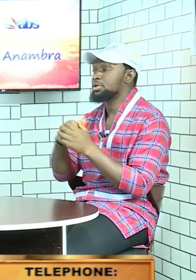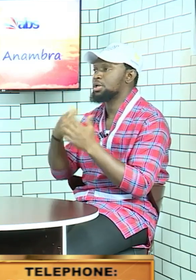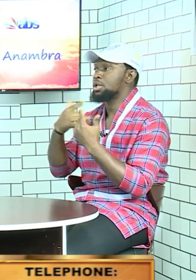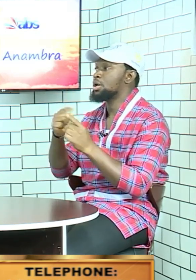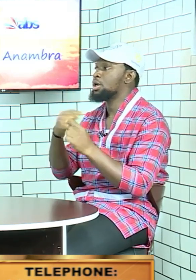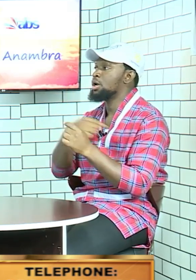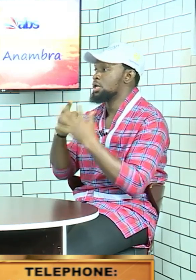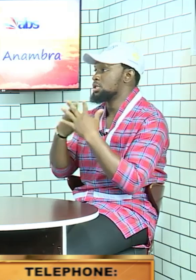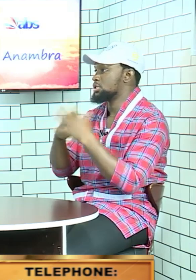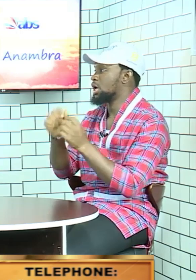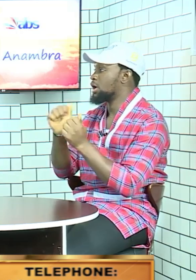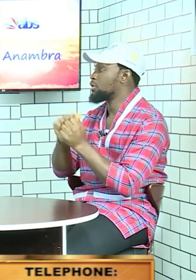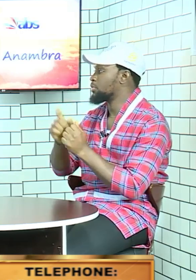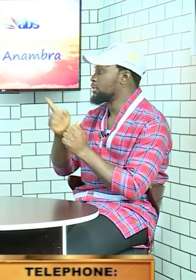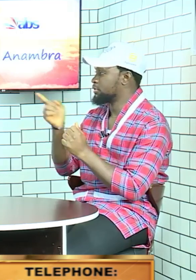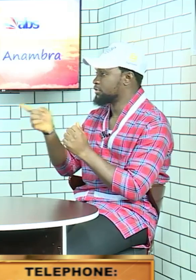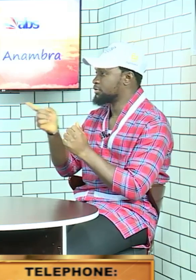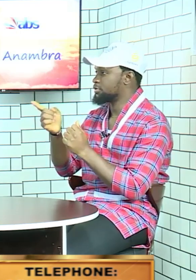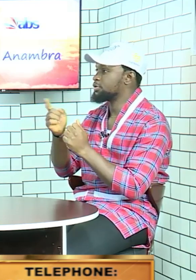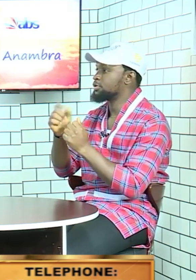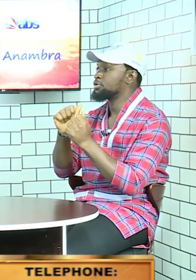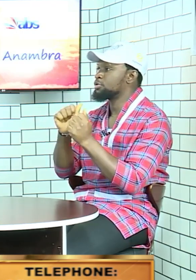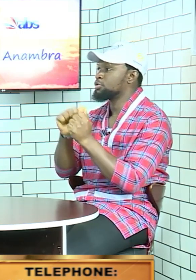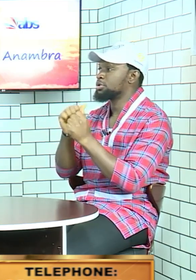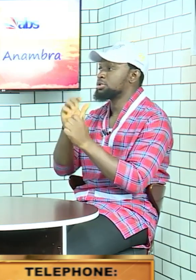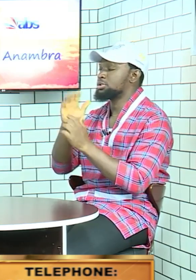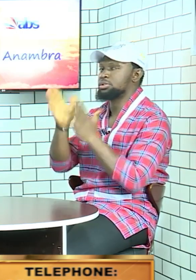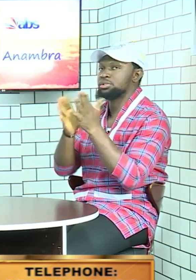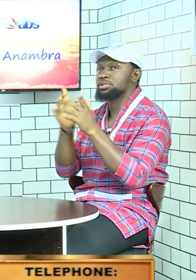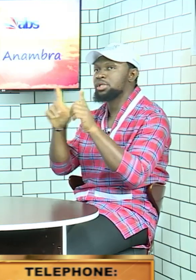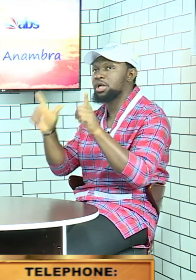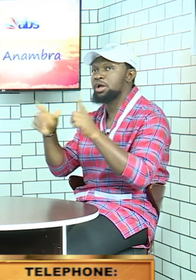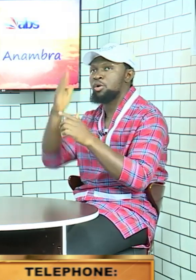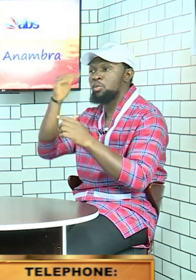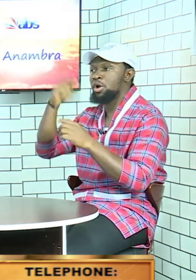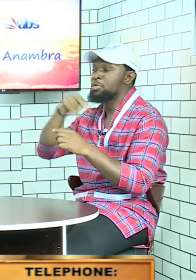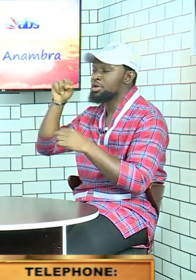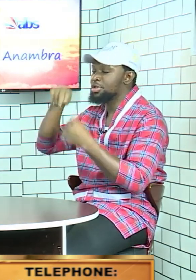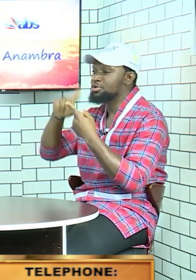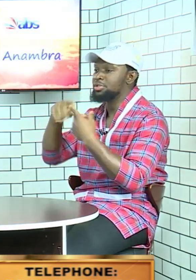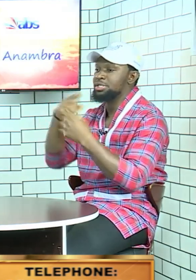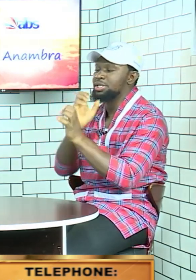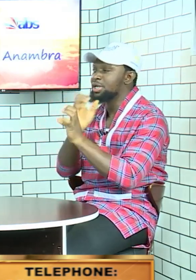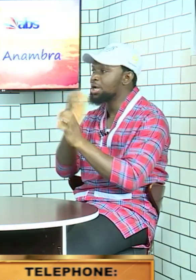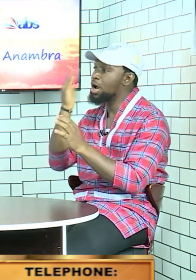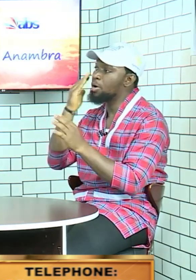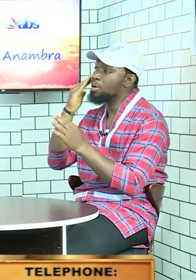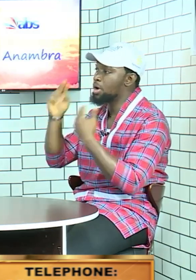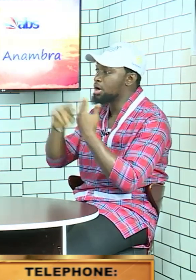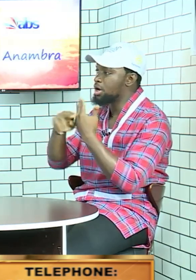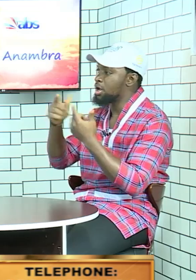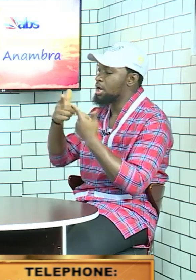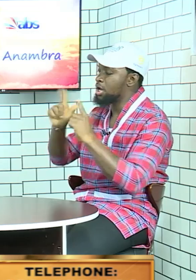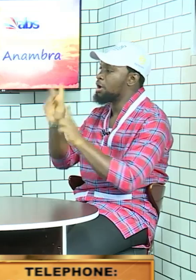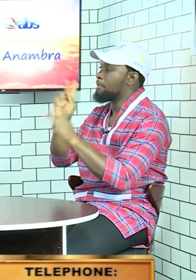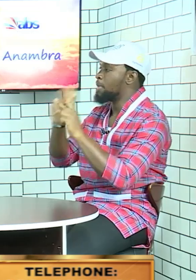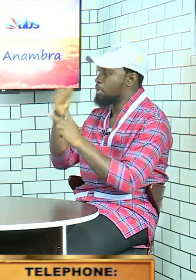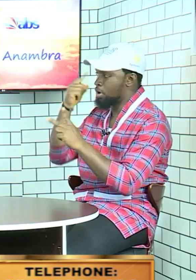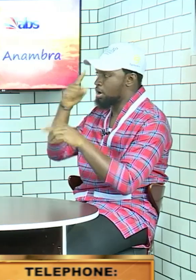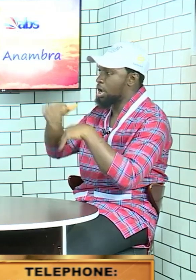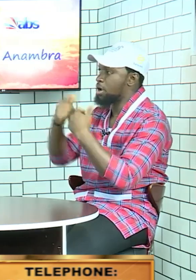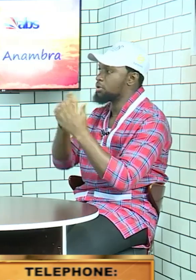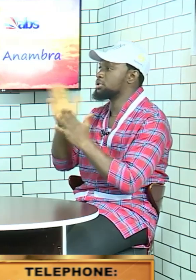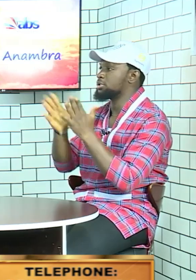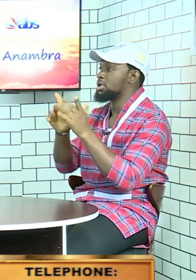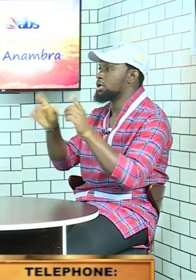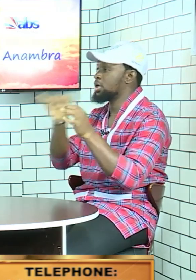start with the, sign language, why we need to create awareness and also let people understand how the sign language